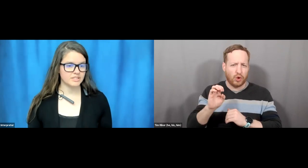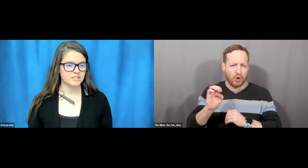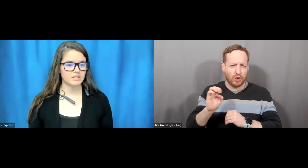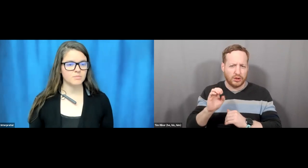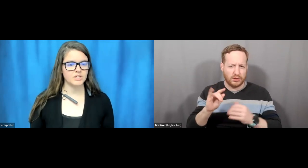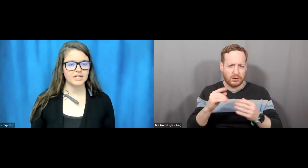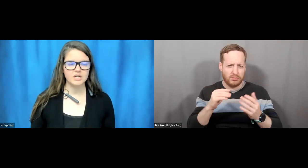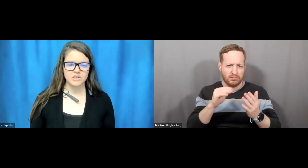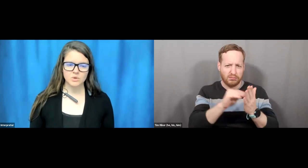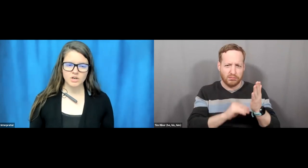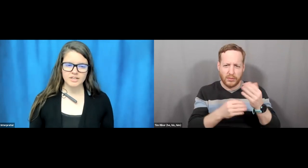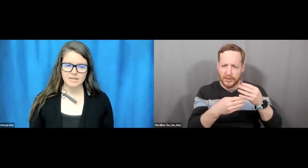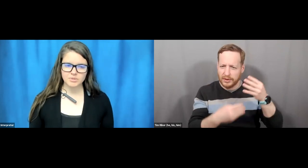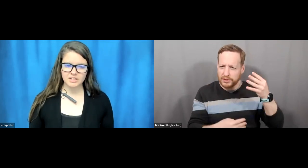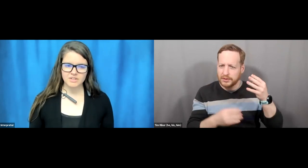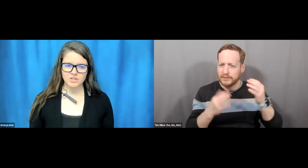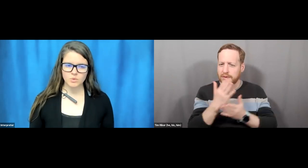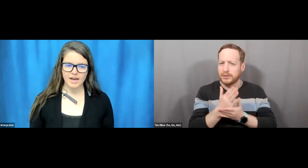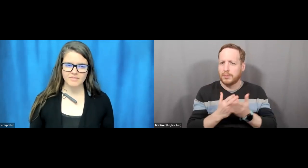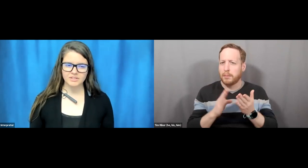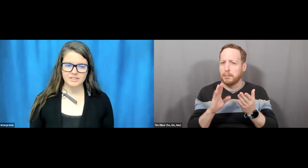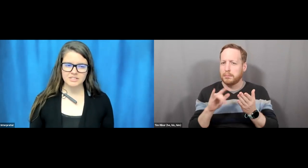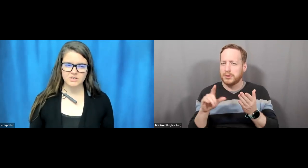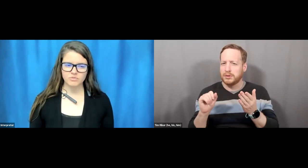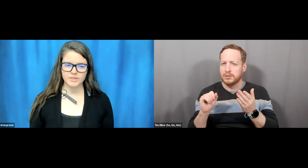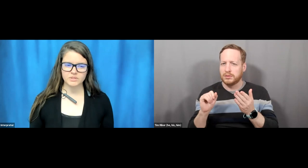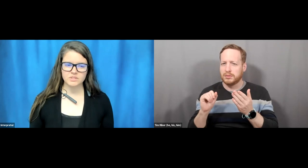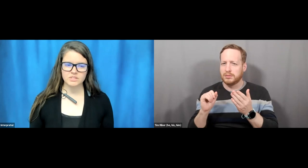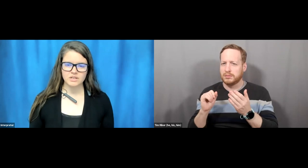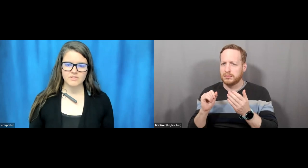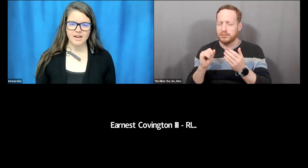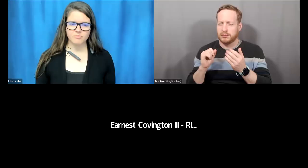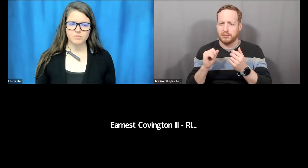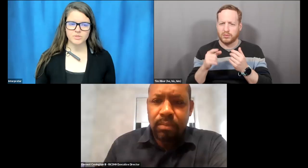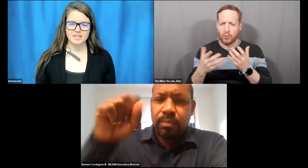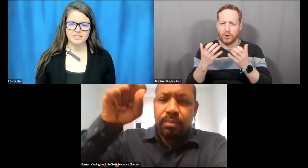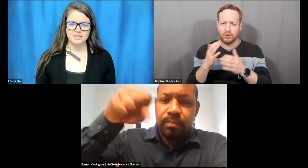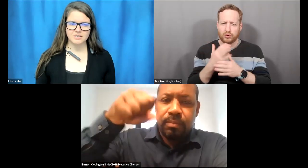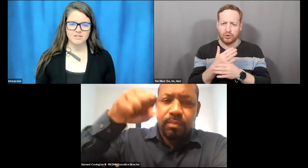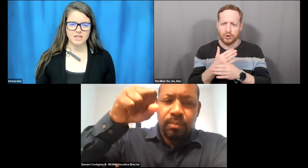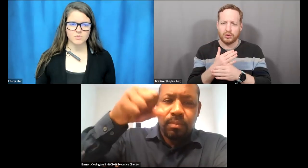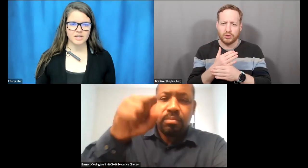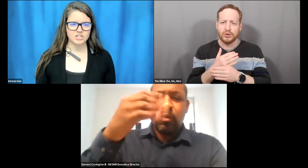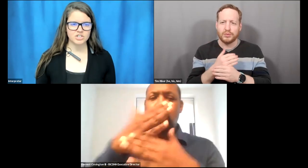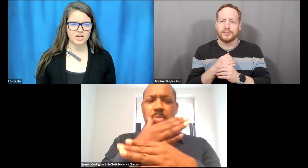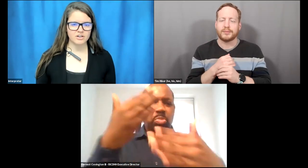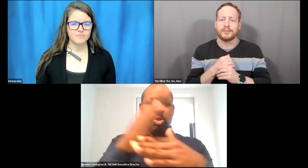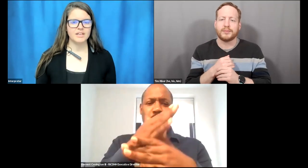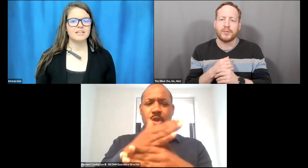to the community. So Ernest, I believe that you have a list of bills that have been presented that you would like to share.